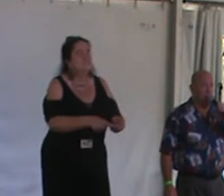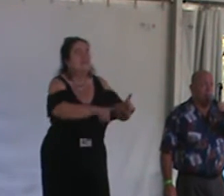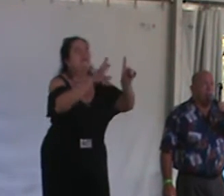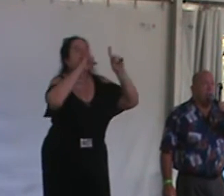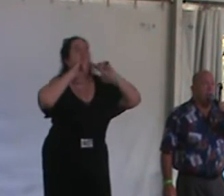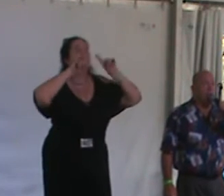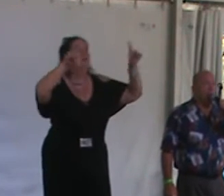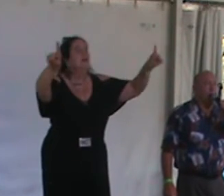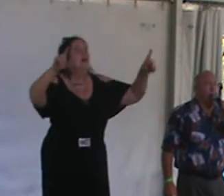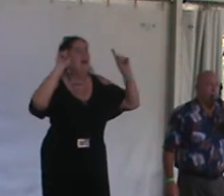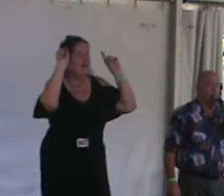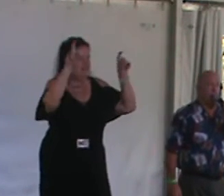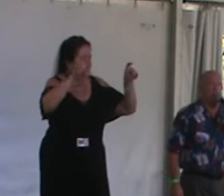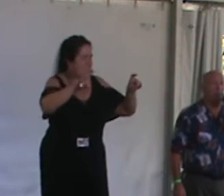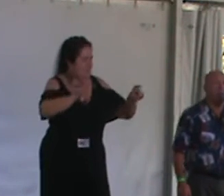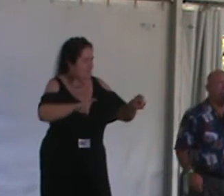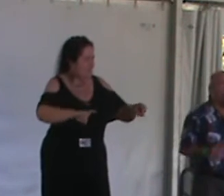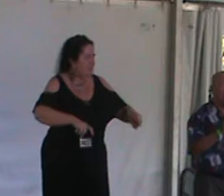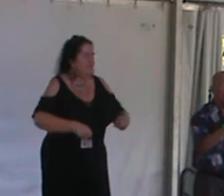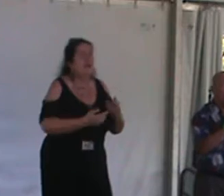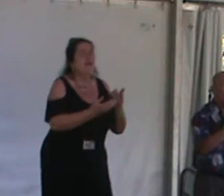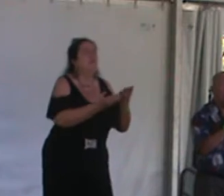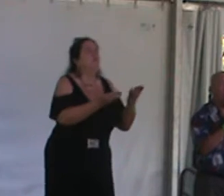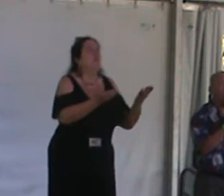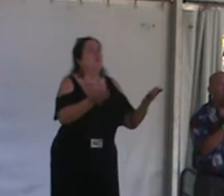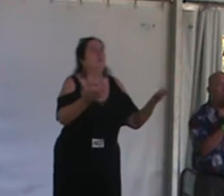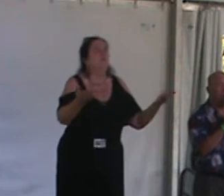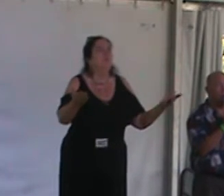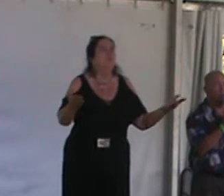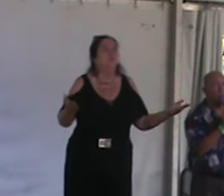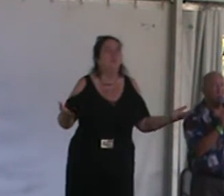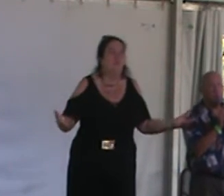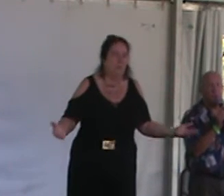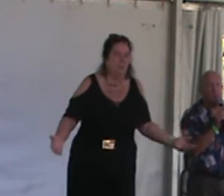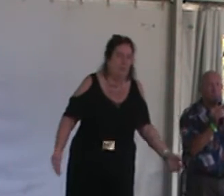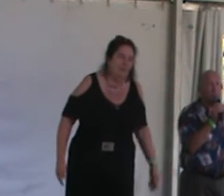When I said I needed you,